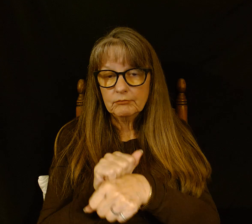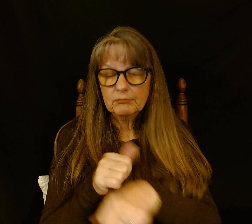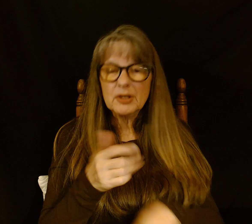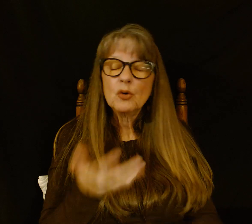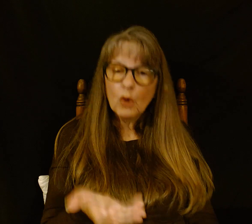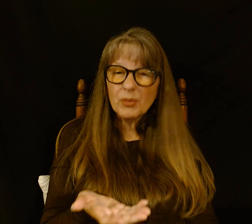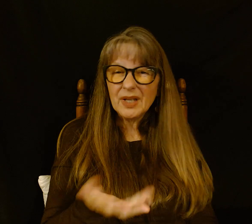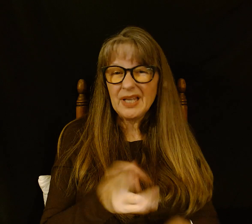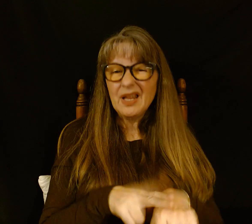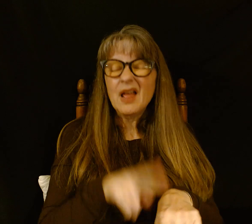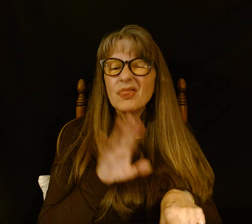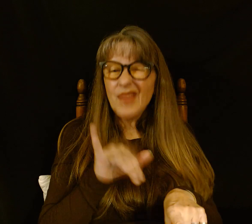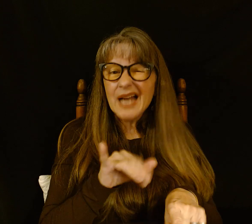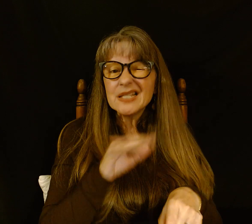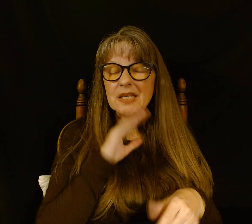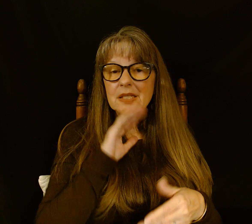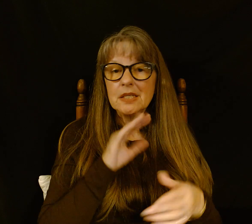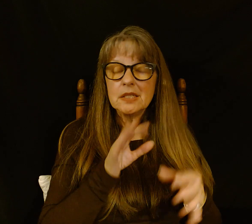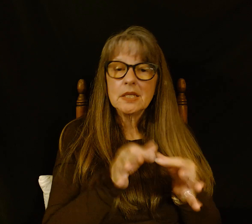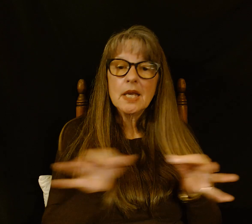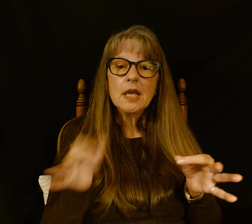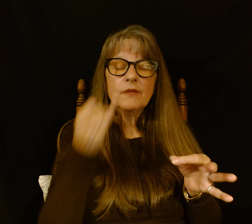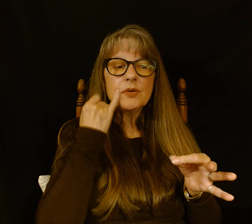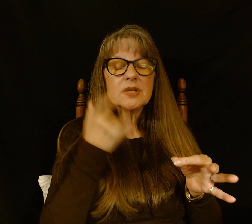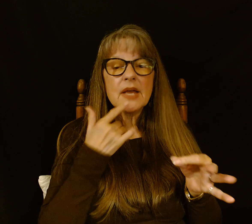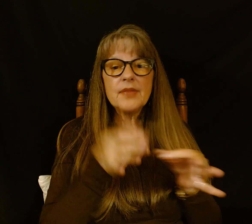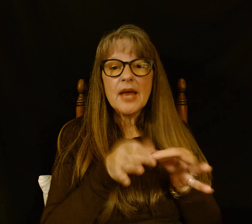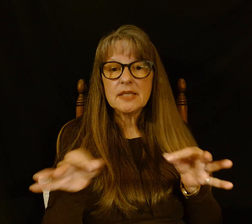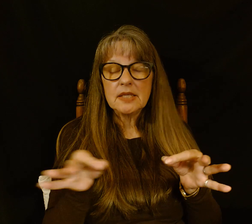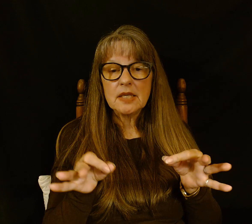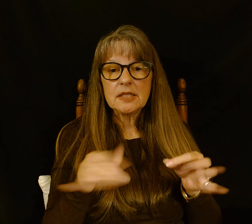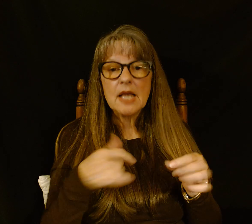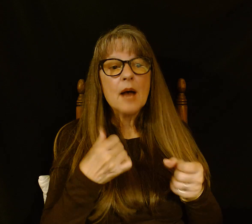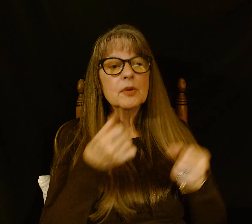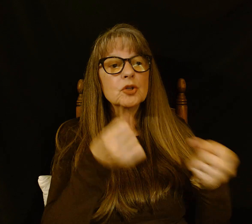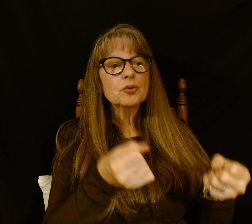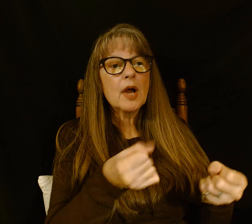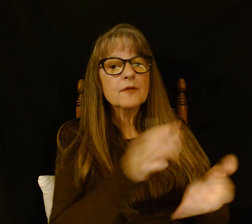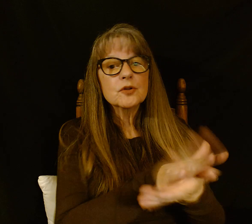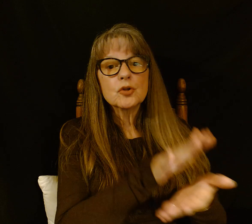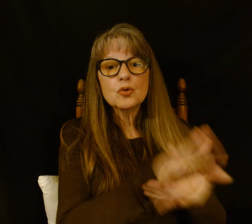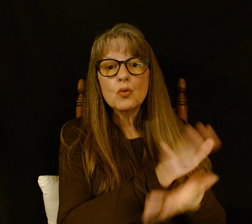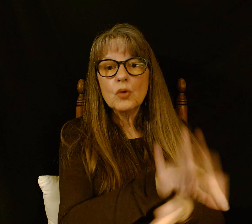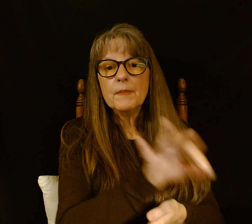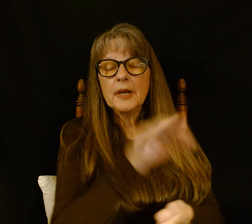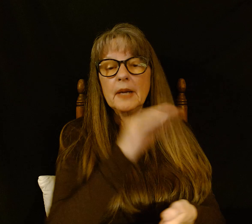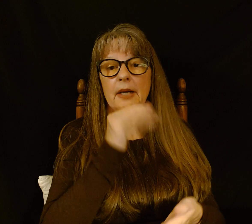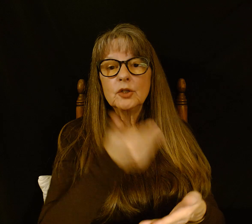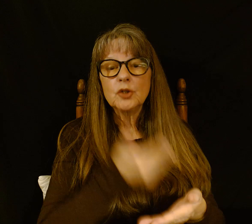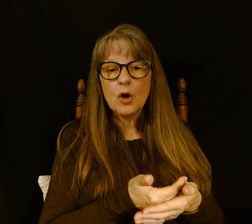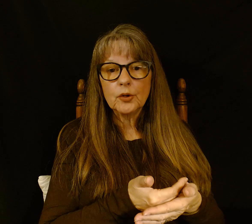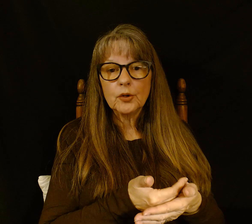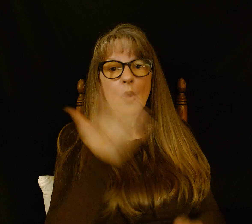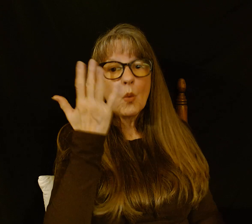But normally, that sentence, if you said that sentence, I'm going to drive to the school and pick up my daughter.